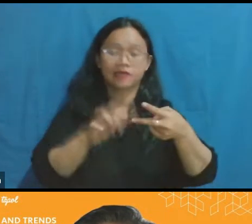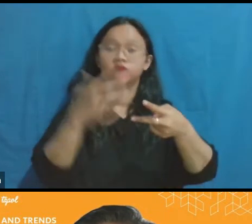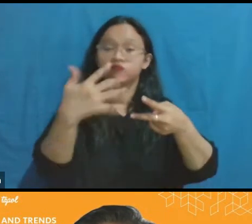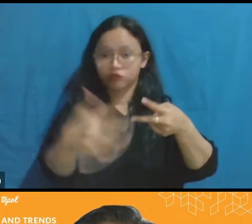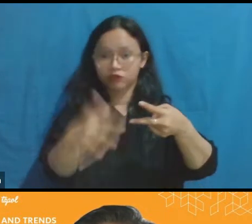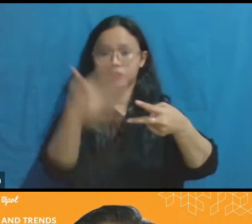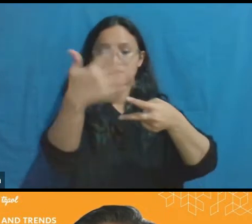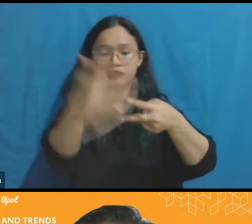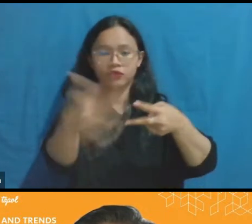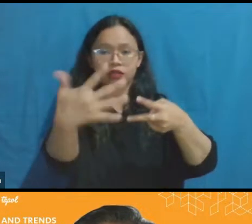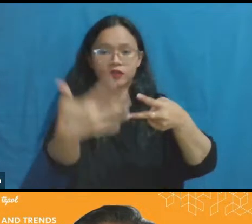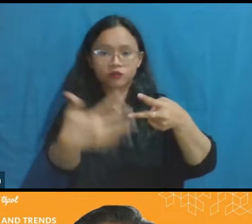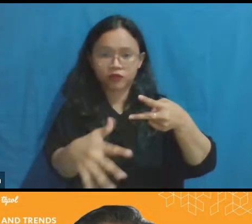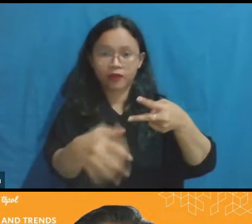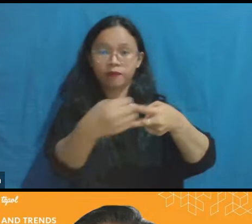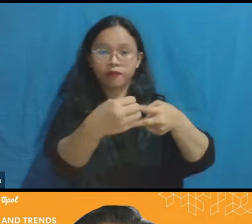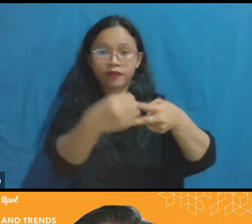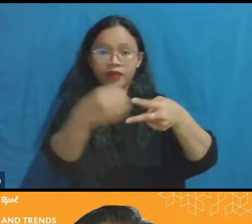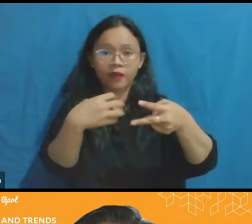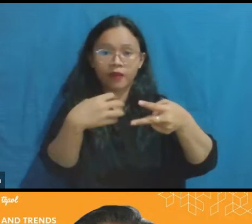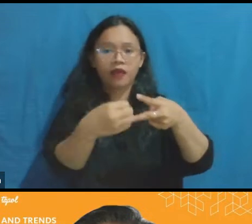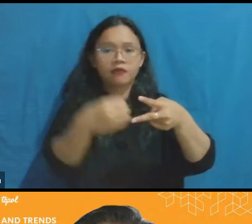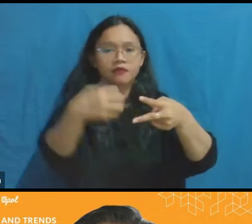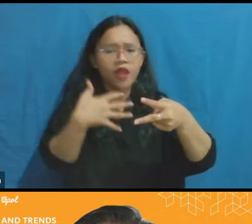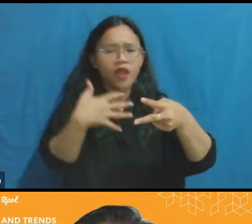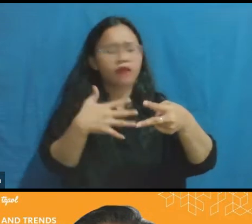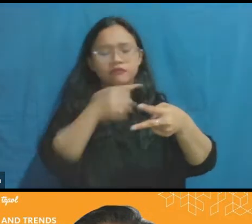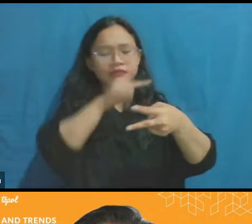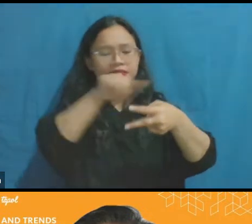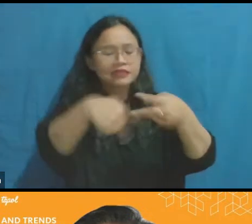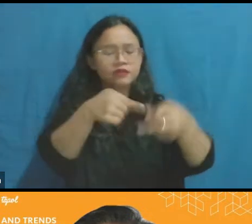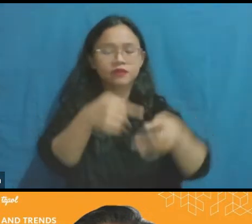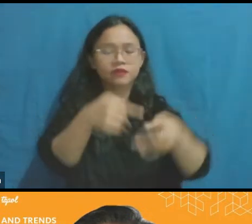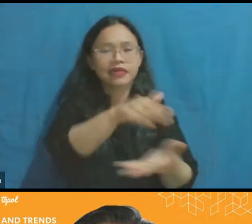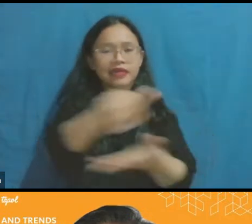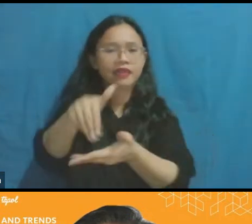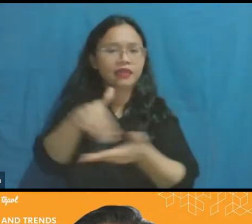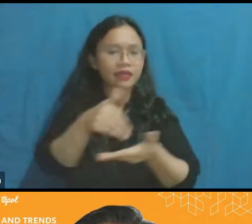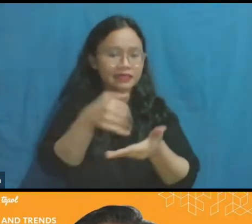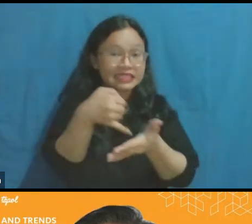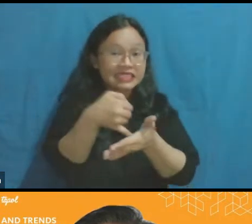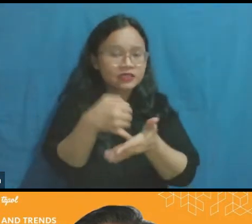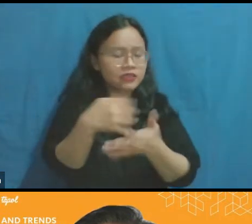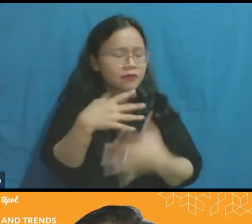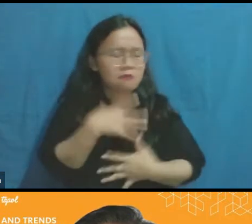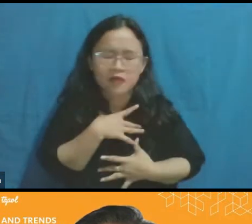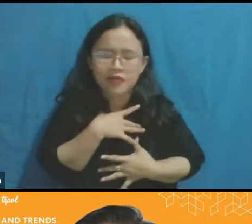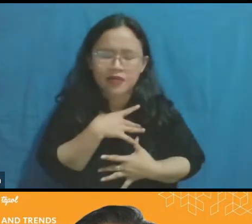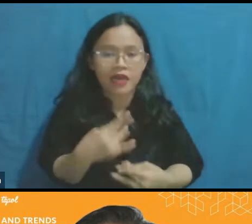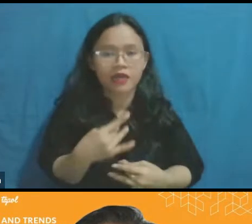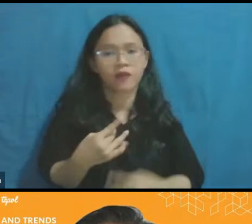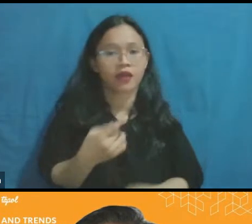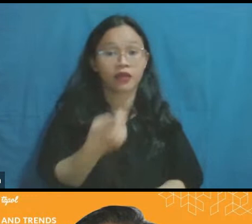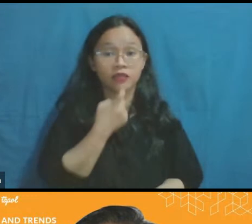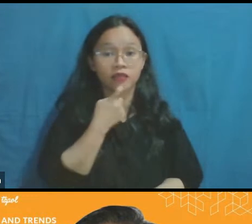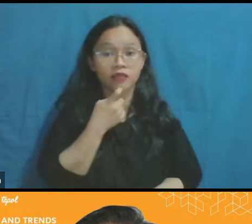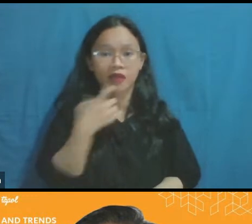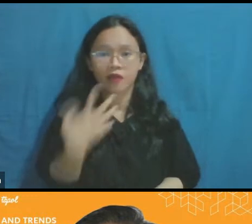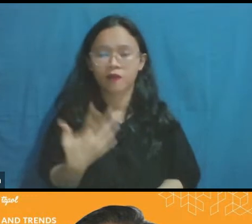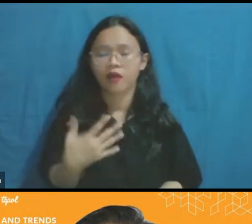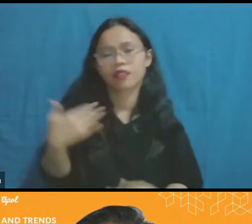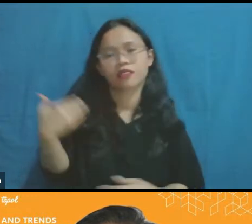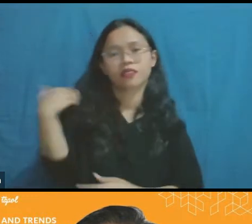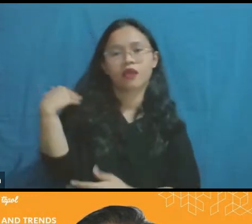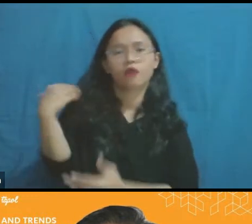interesting data on how the police has been, the most frequent alleged